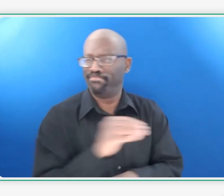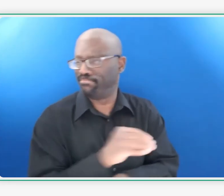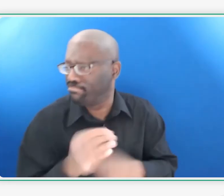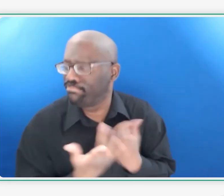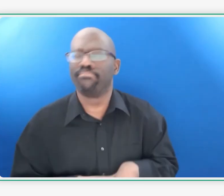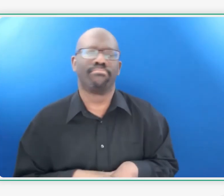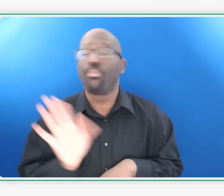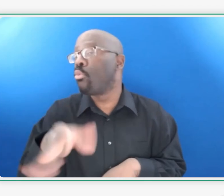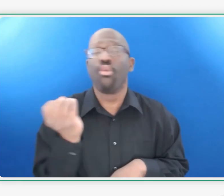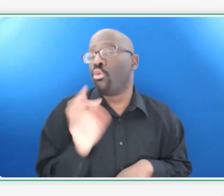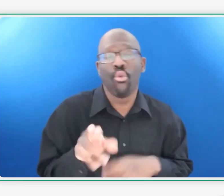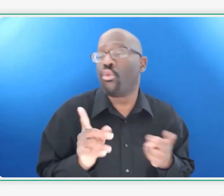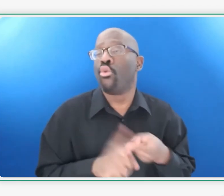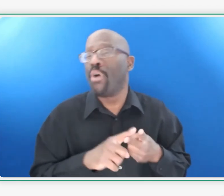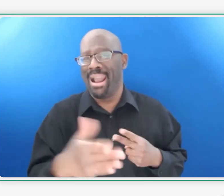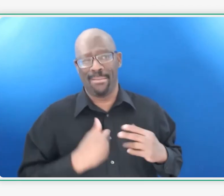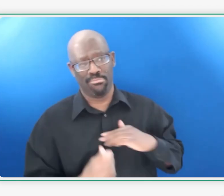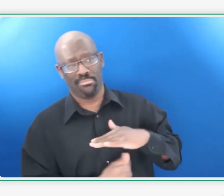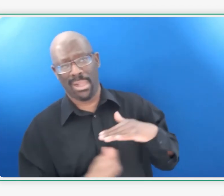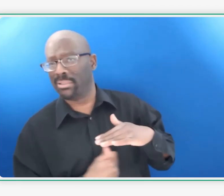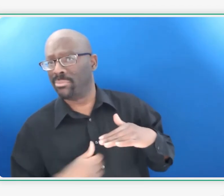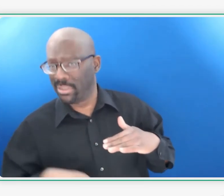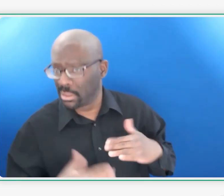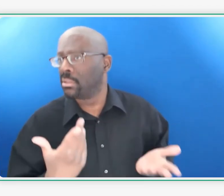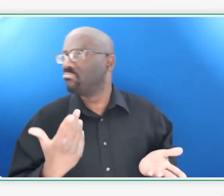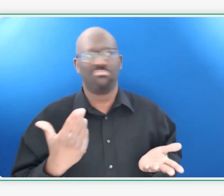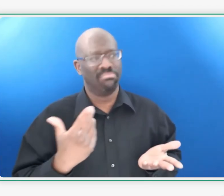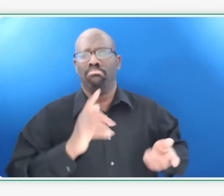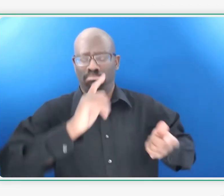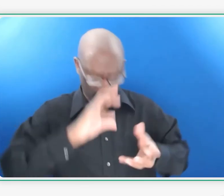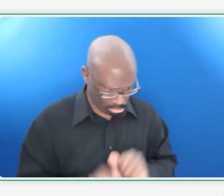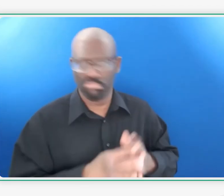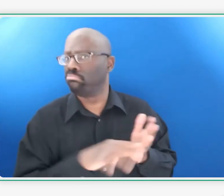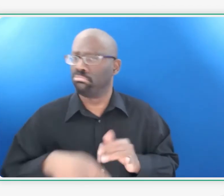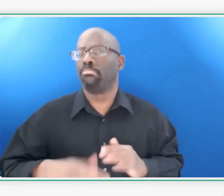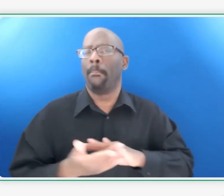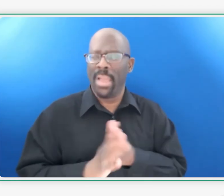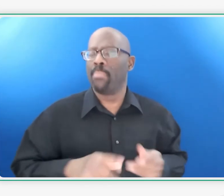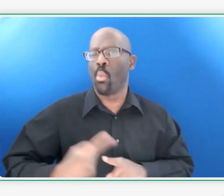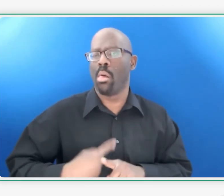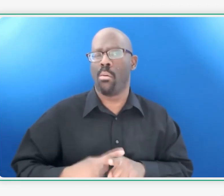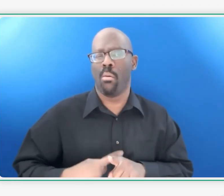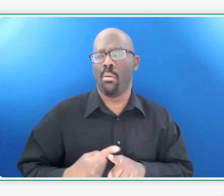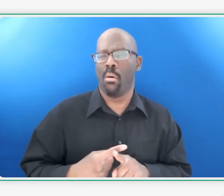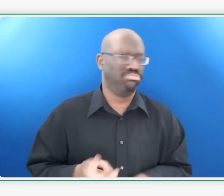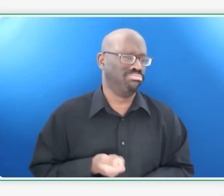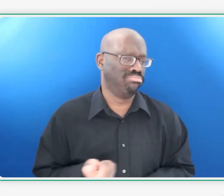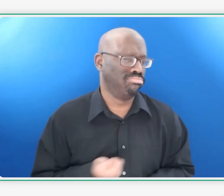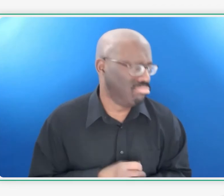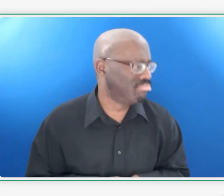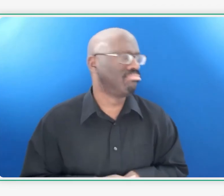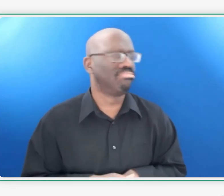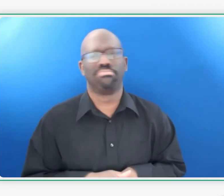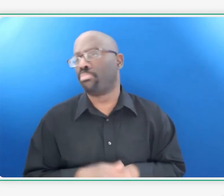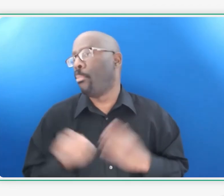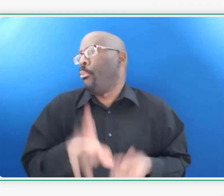extra room that can provide you some income. Maybe you have a basement that you're not using and you can renovate that space and